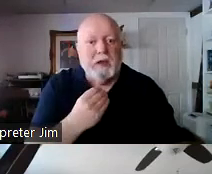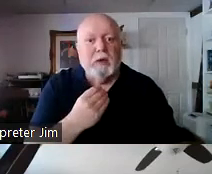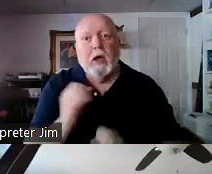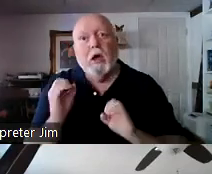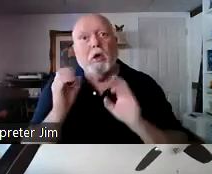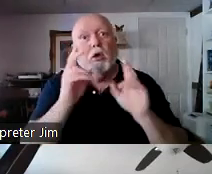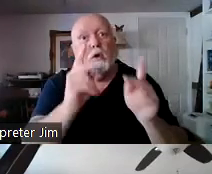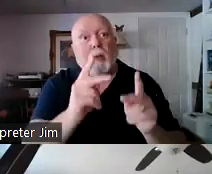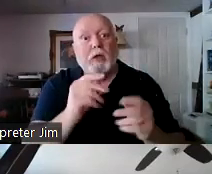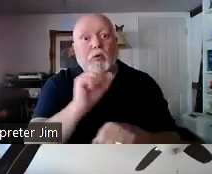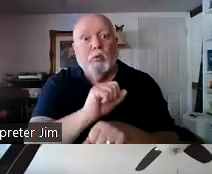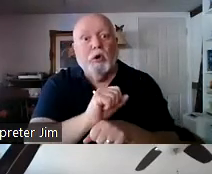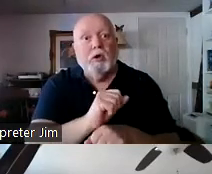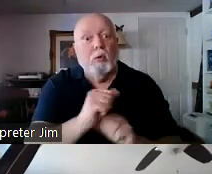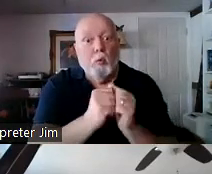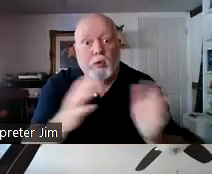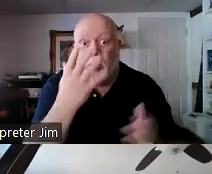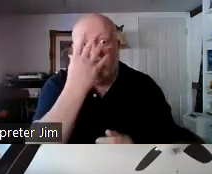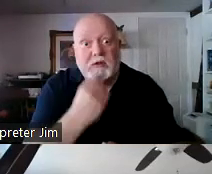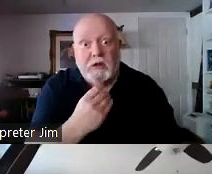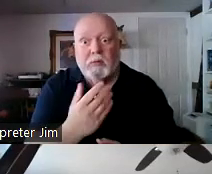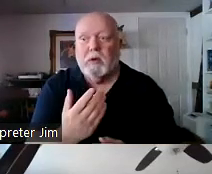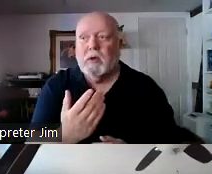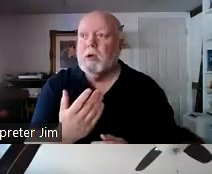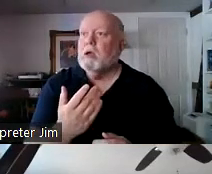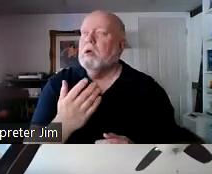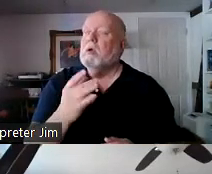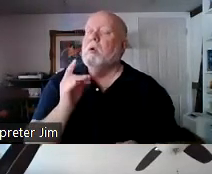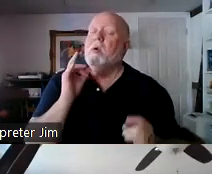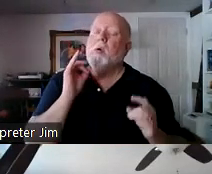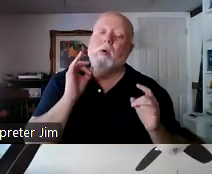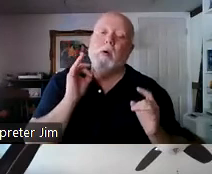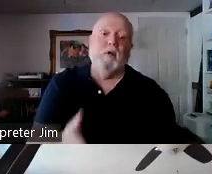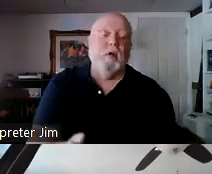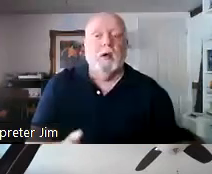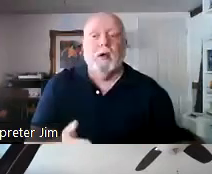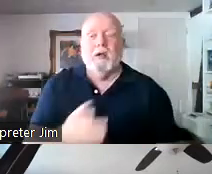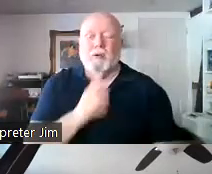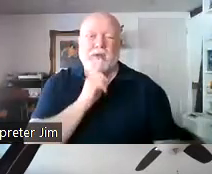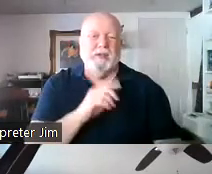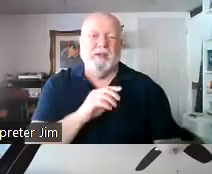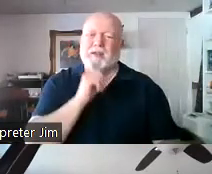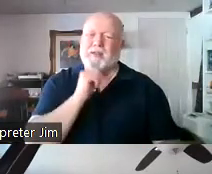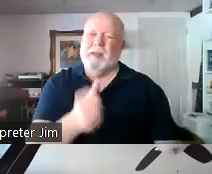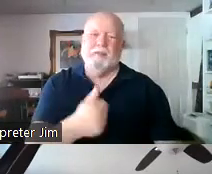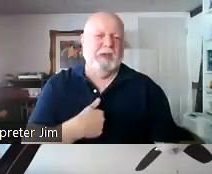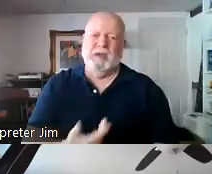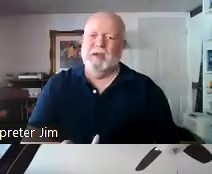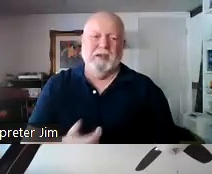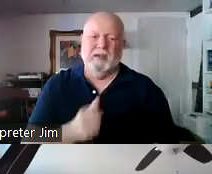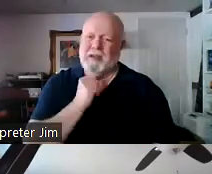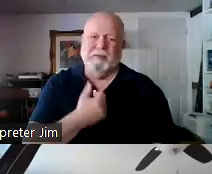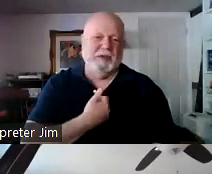it's a nightmare. I mean, it just affected me in so many ways. I wasn't myself. So in